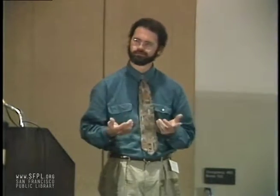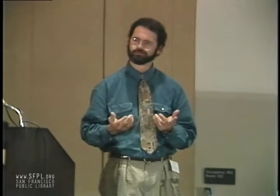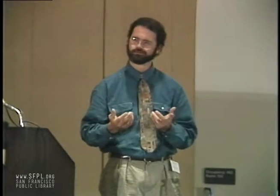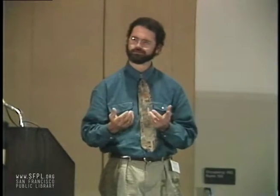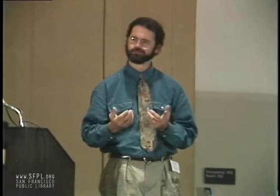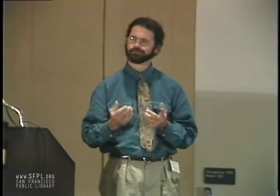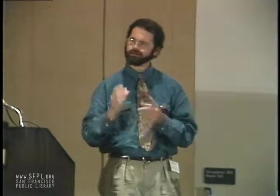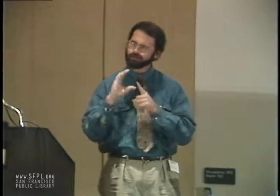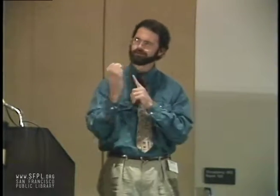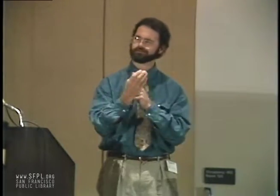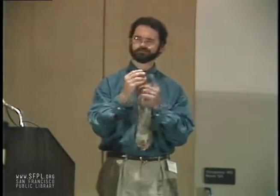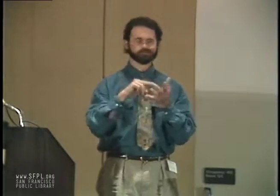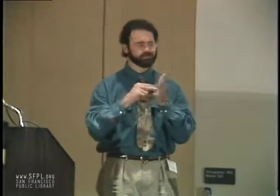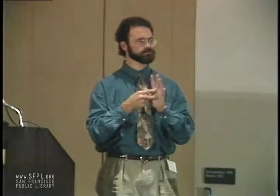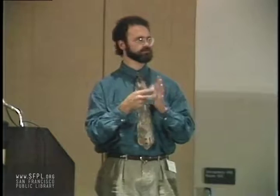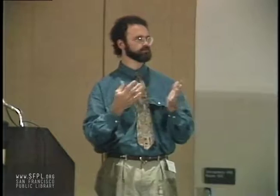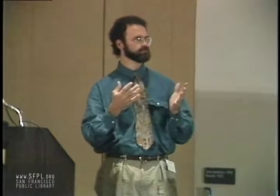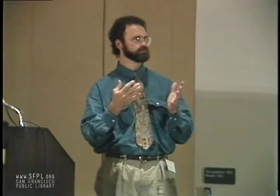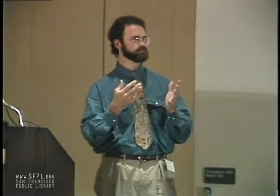All humans have a need for culture.